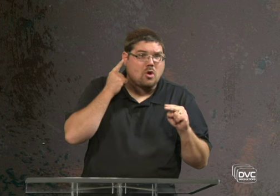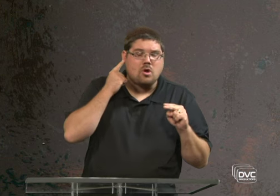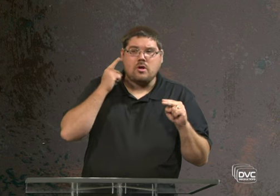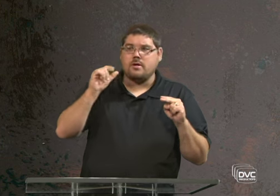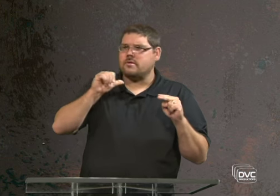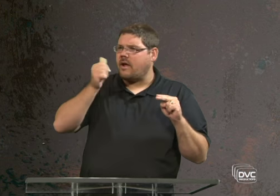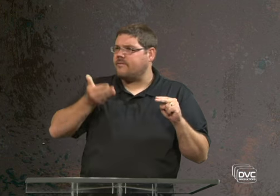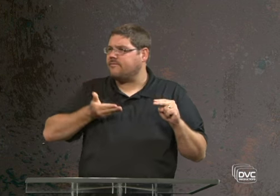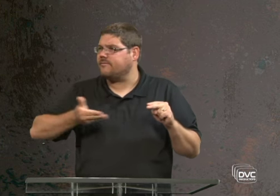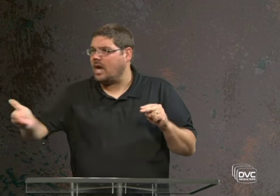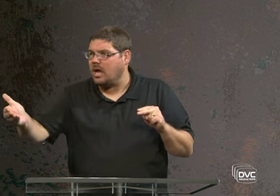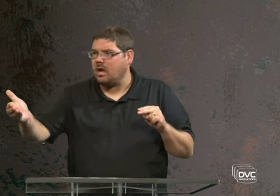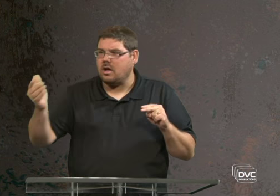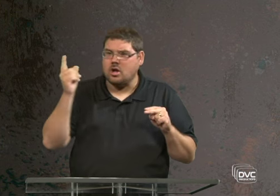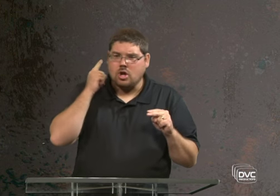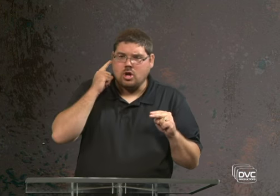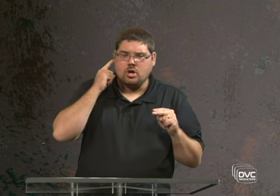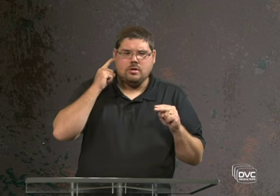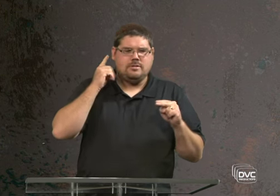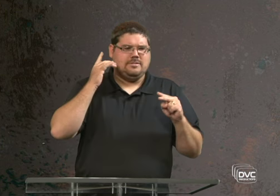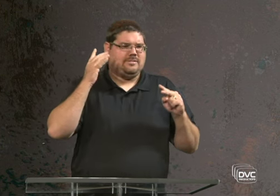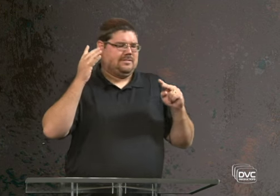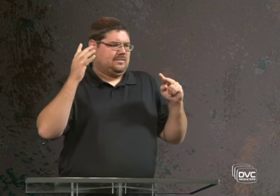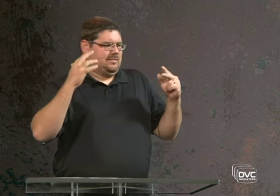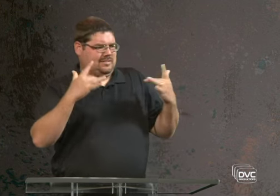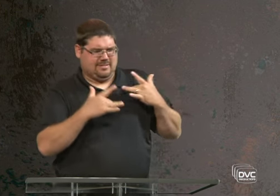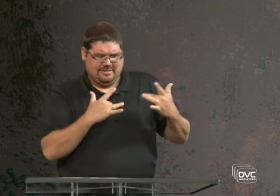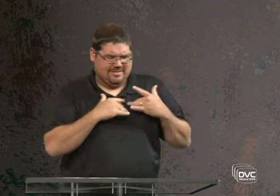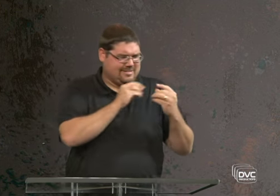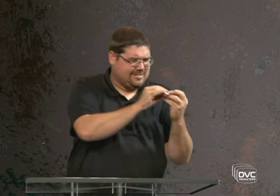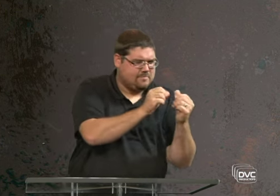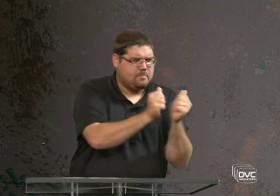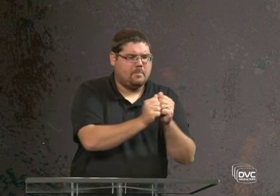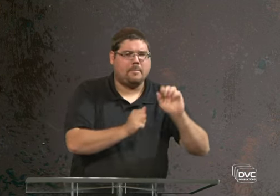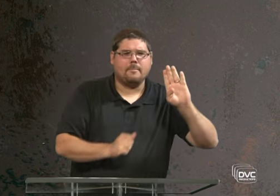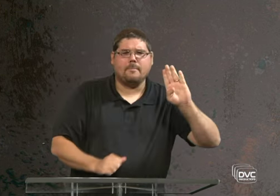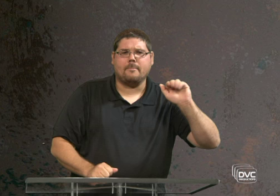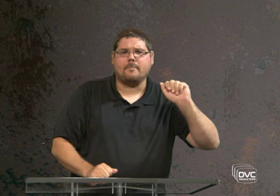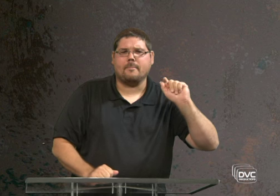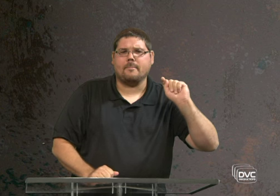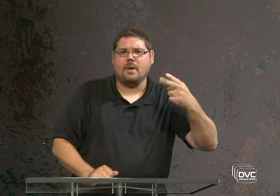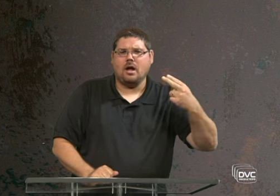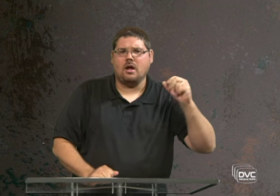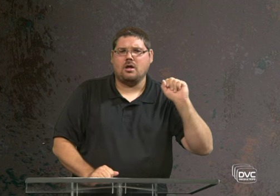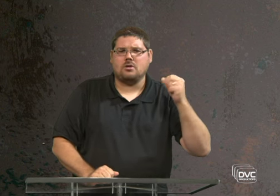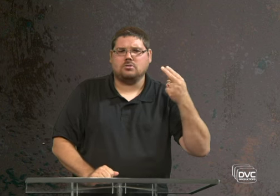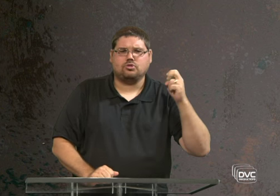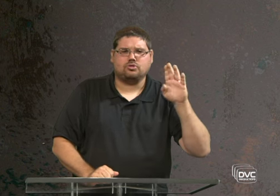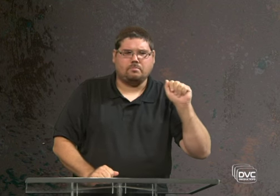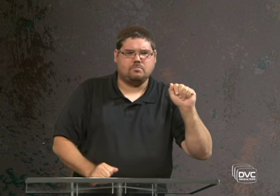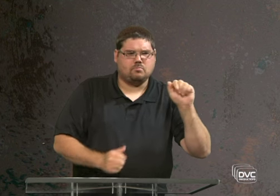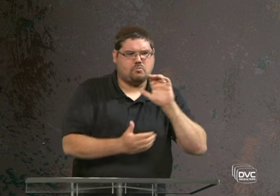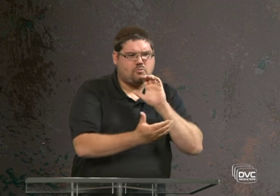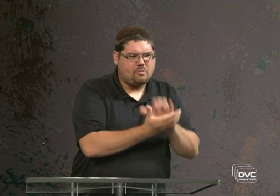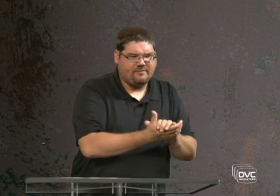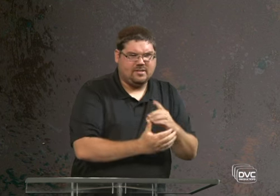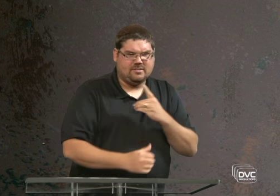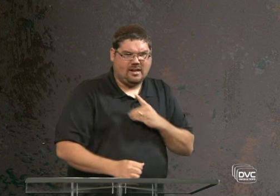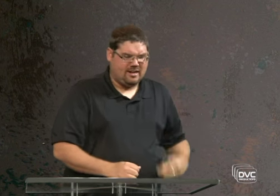announcing himself as the new king, Nathan the prophet looked around and realized there's not enough people here, and